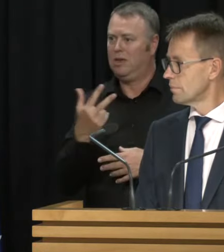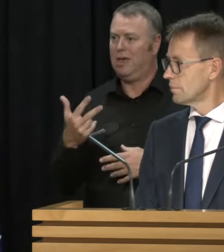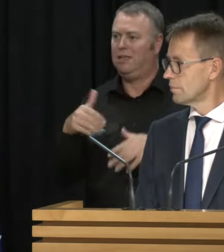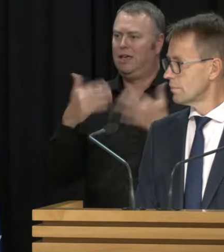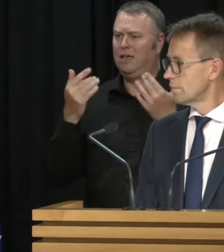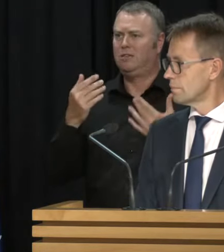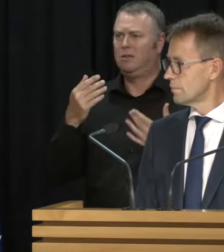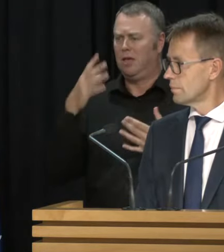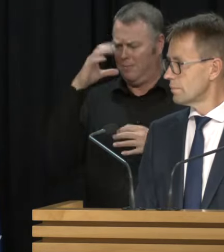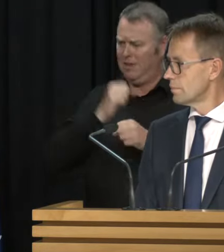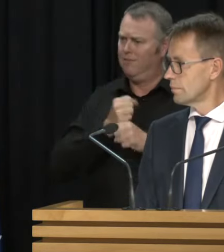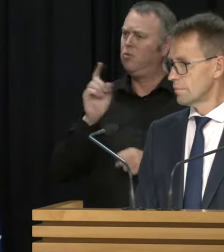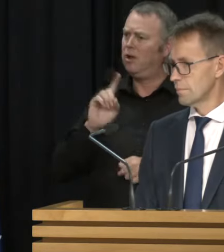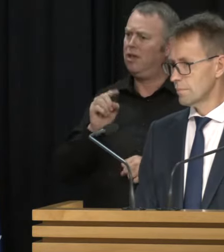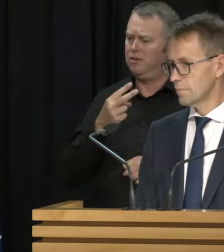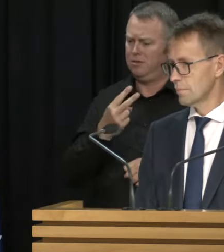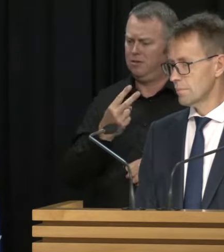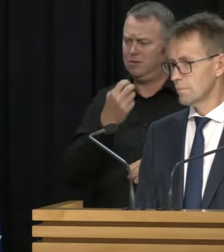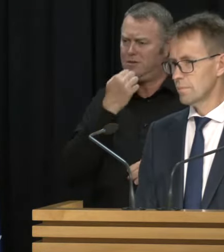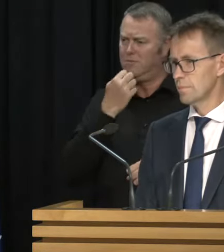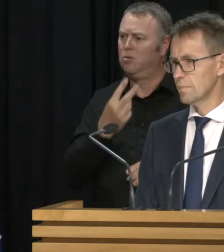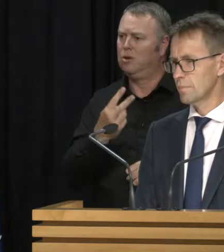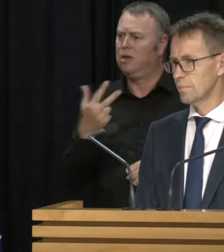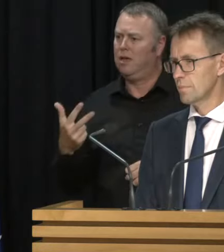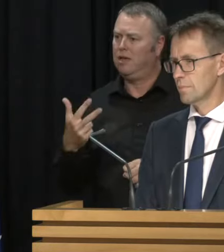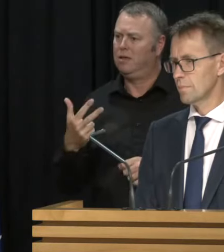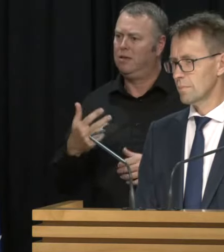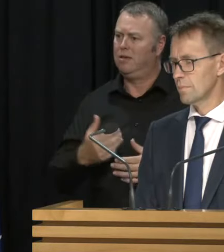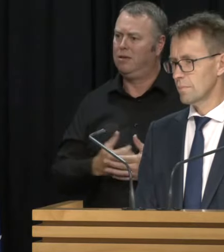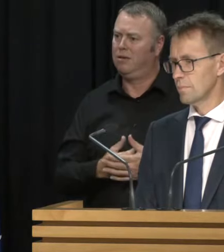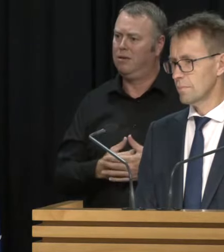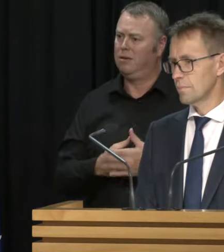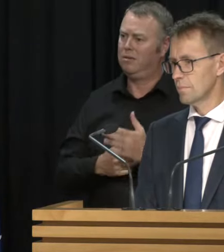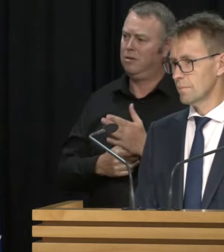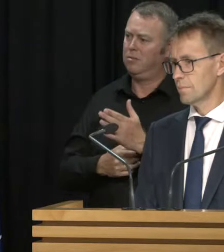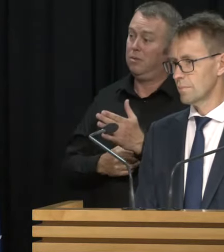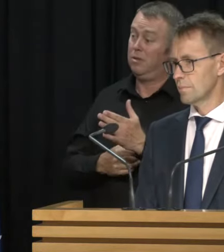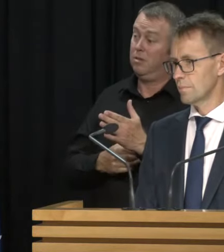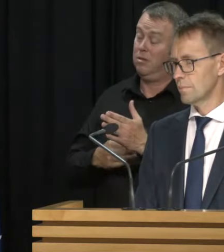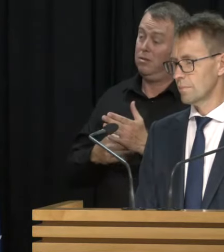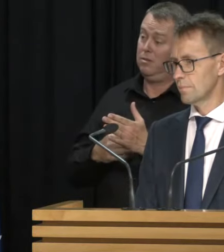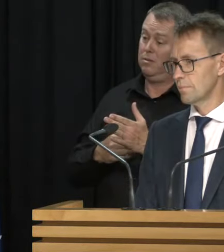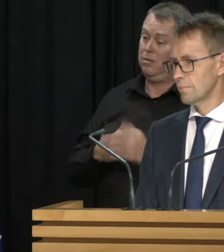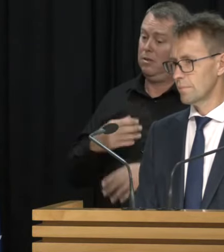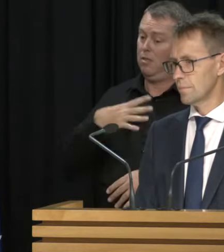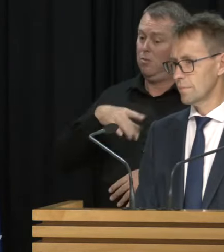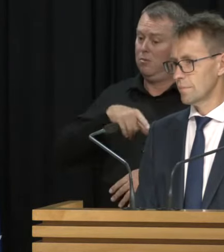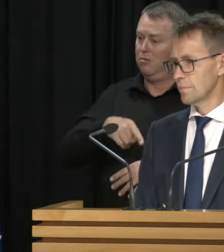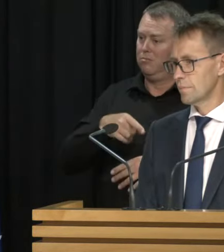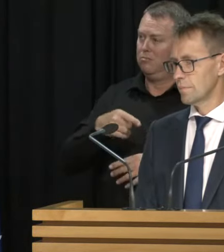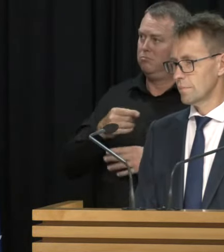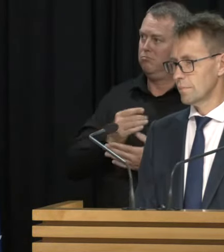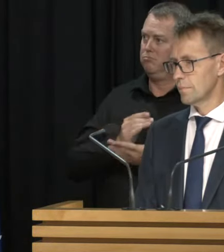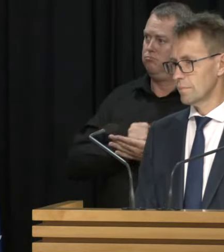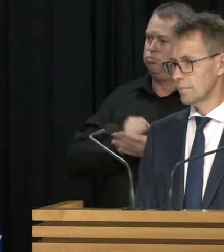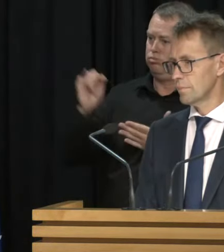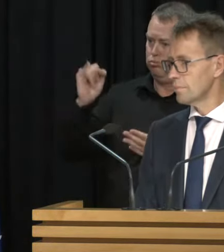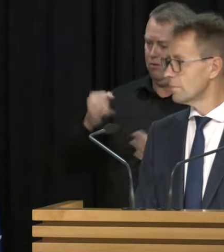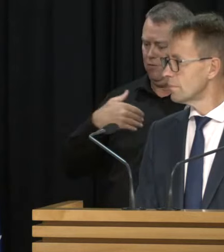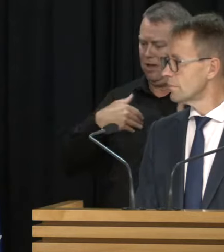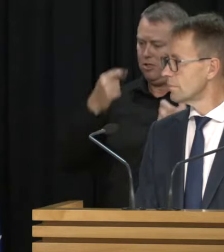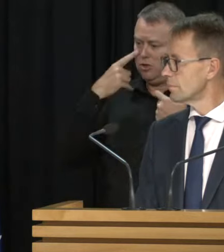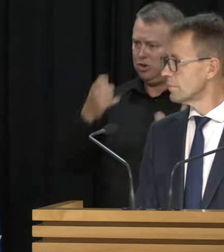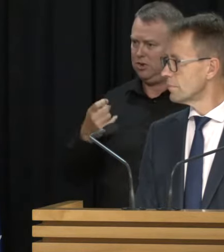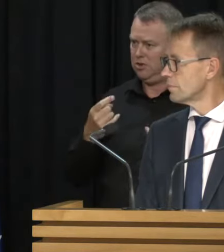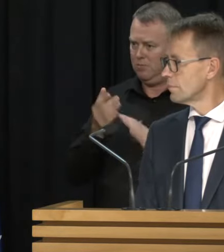probably twice as long as it needed to be. She's refusing health checks at this point, is she not? So what did that mean, that she can't get a clean bill of health? My understanding